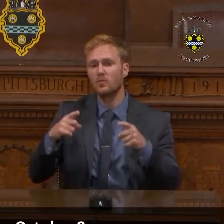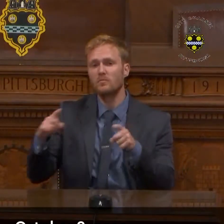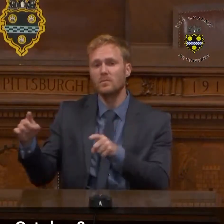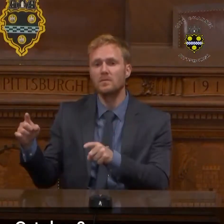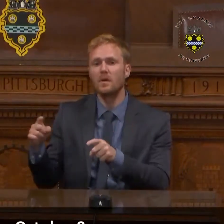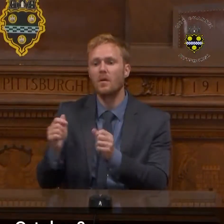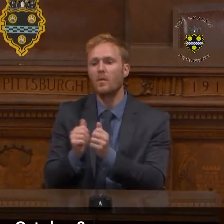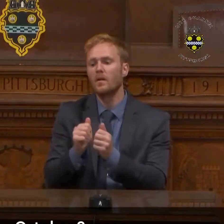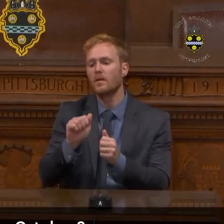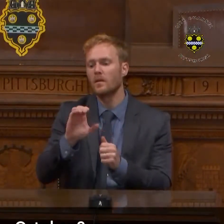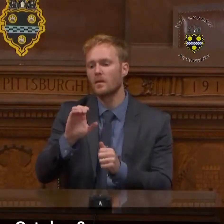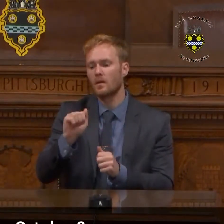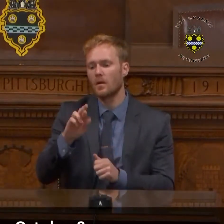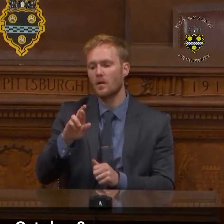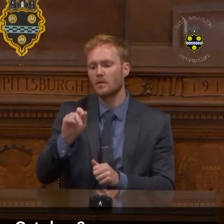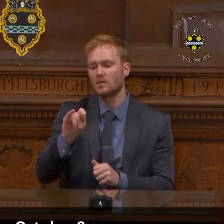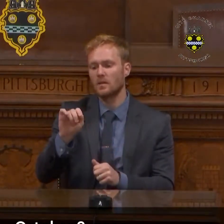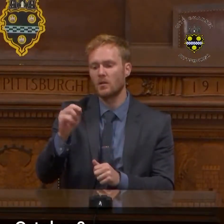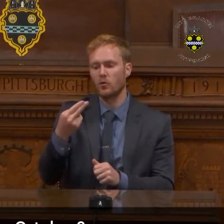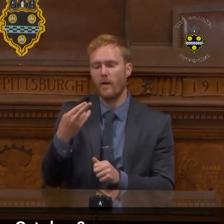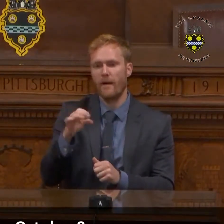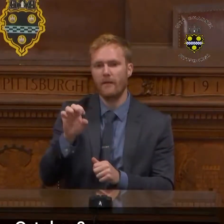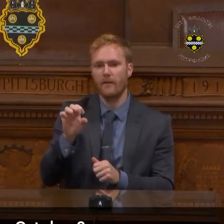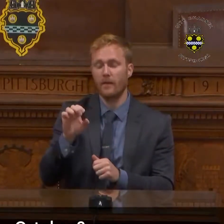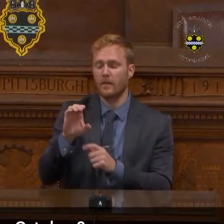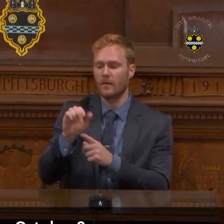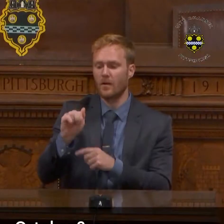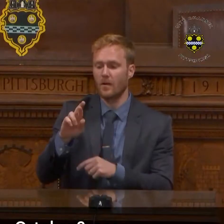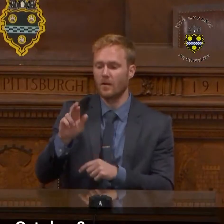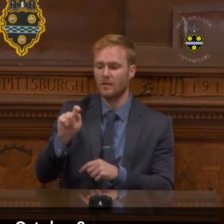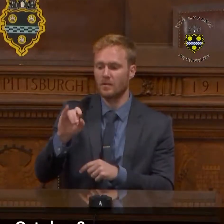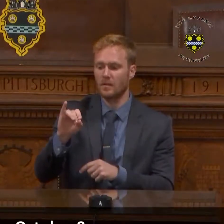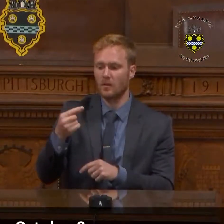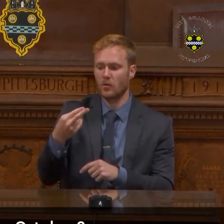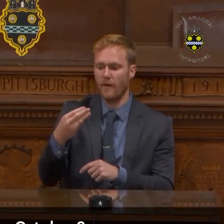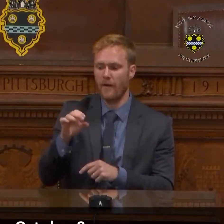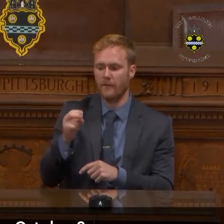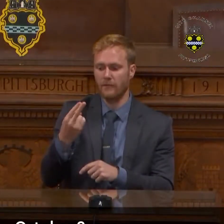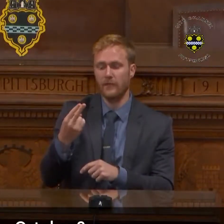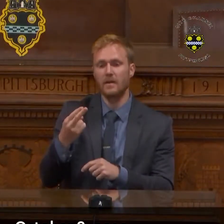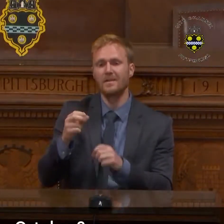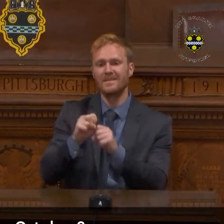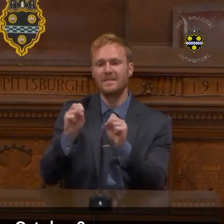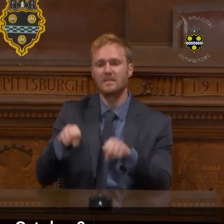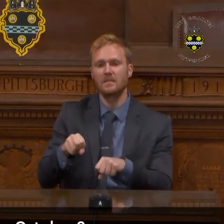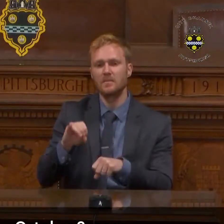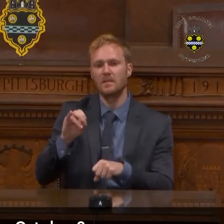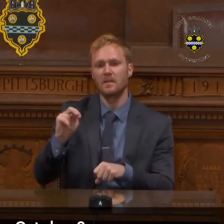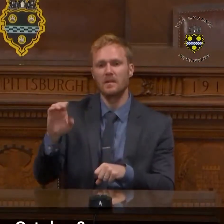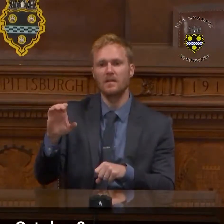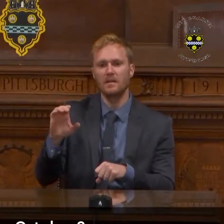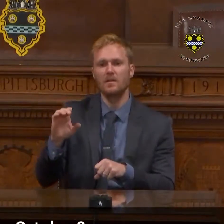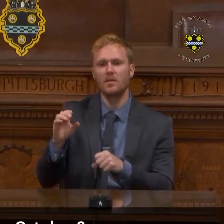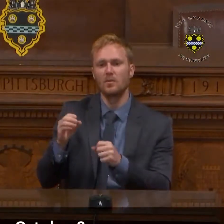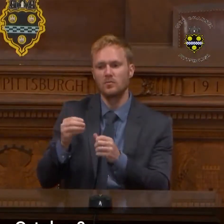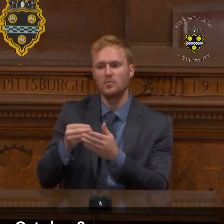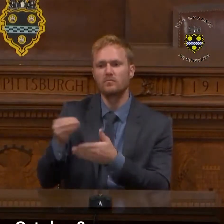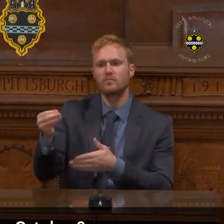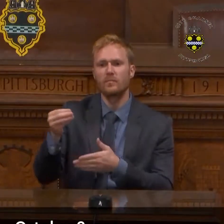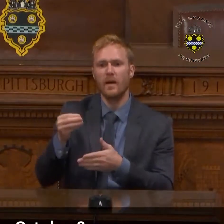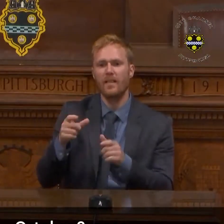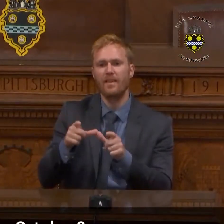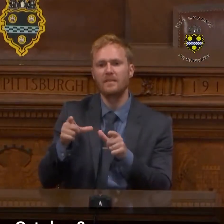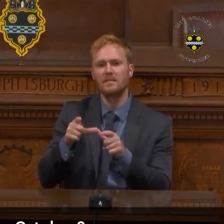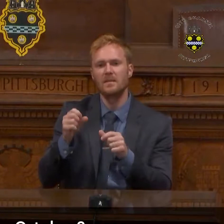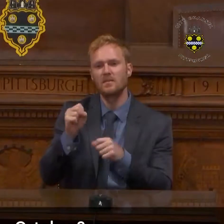Inc. in order to continue licensing application software and for the purpose of associated